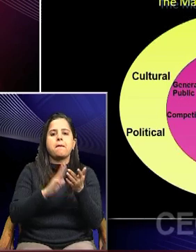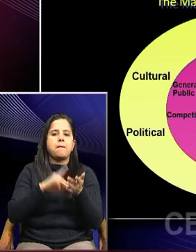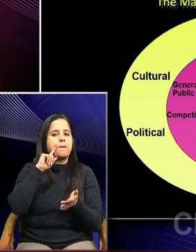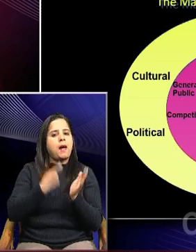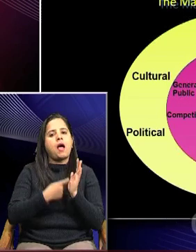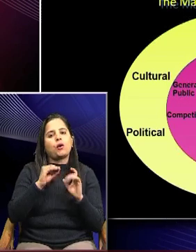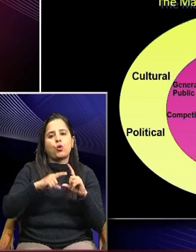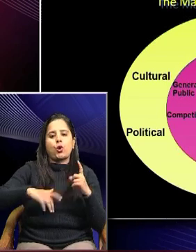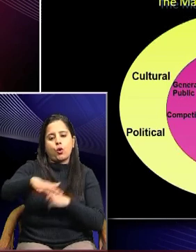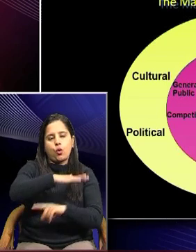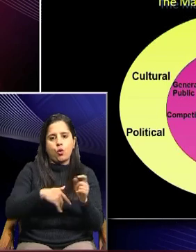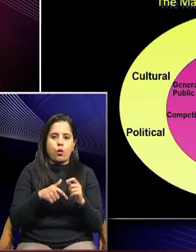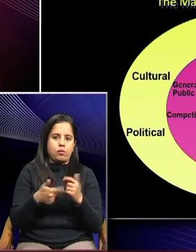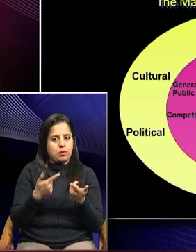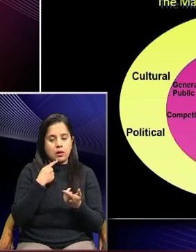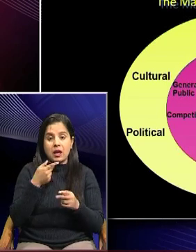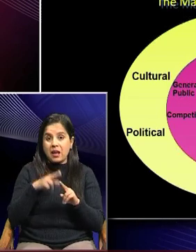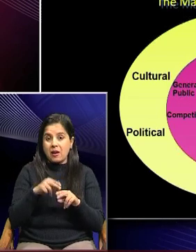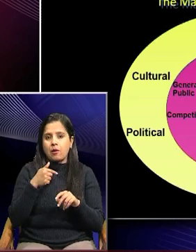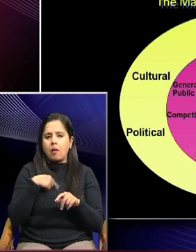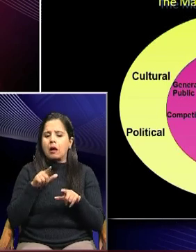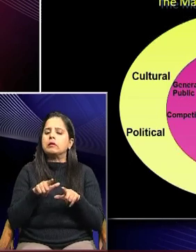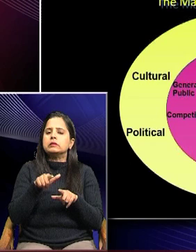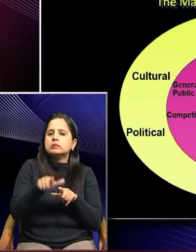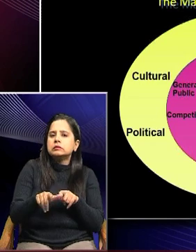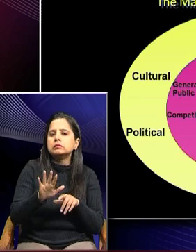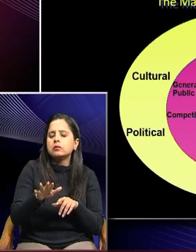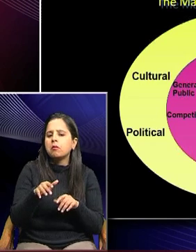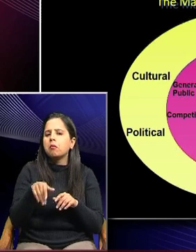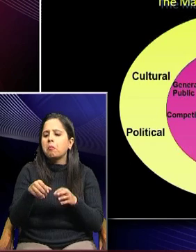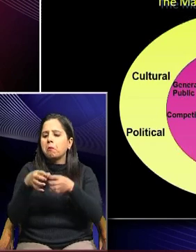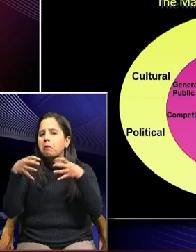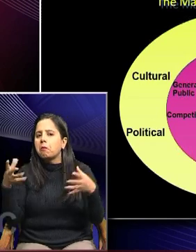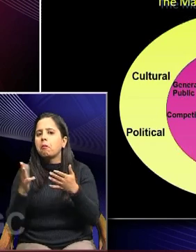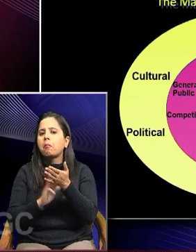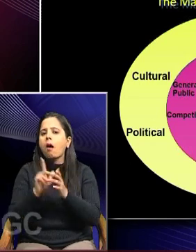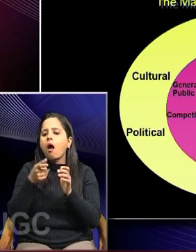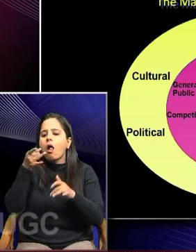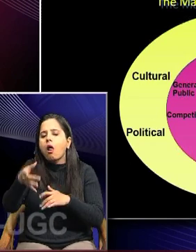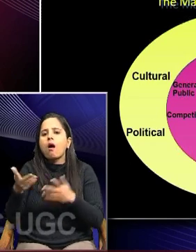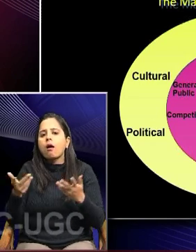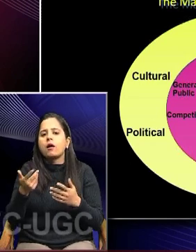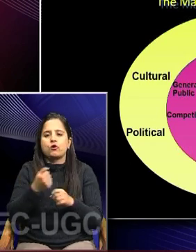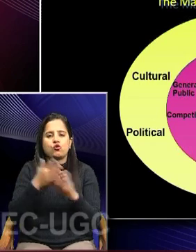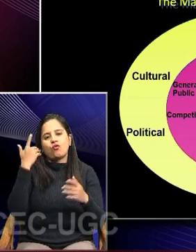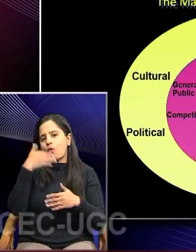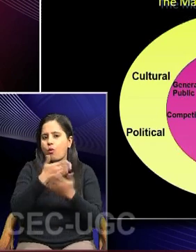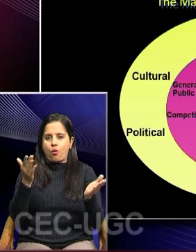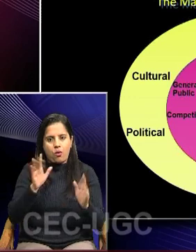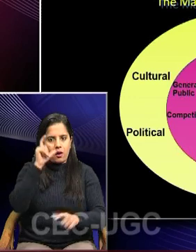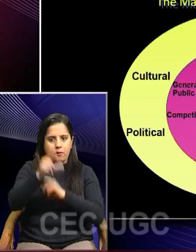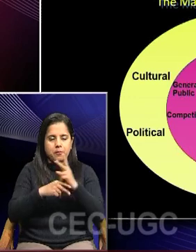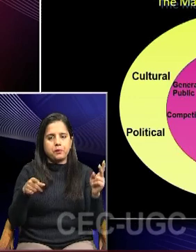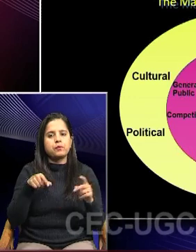microeconomic environment. And if I go a step ahead and look at the macroeconomic environment, which is general for all types of companies, that